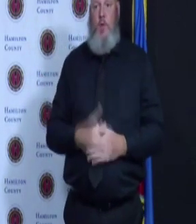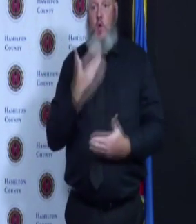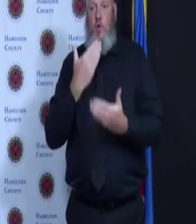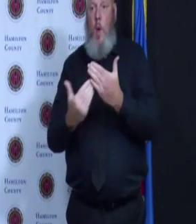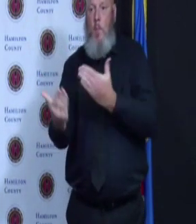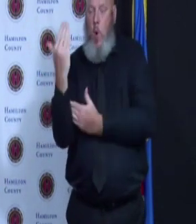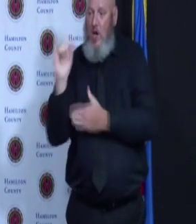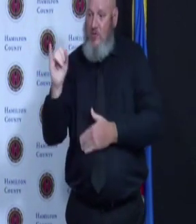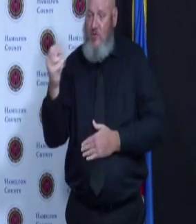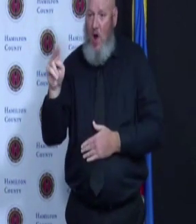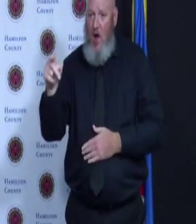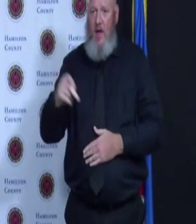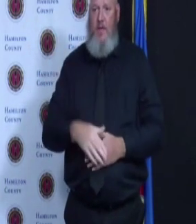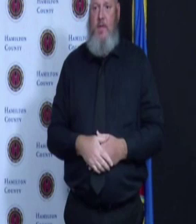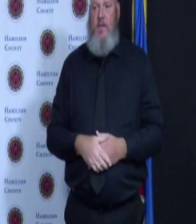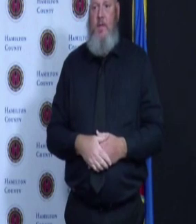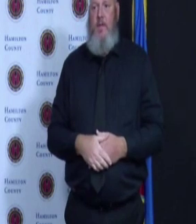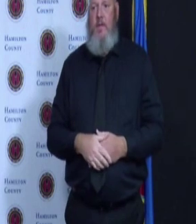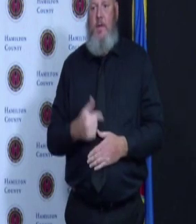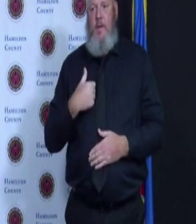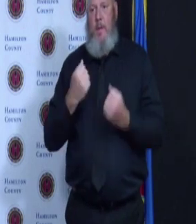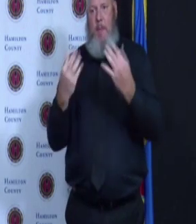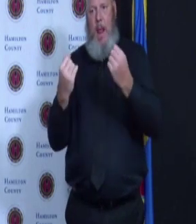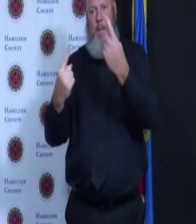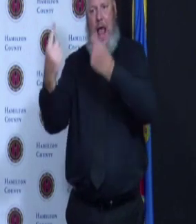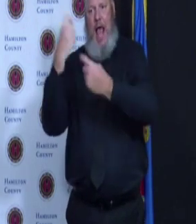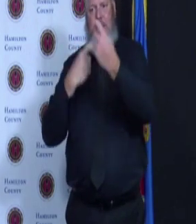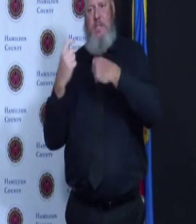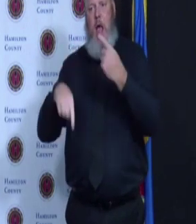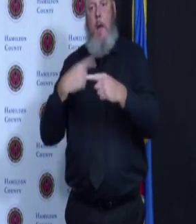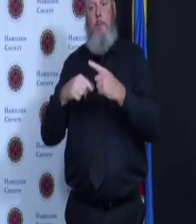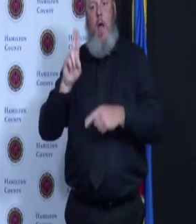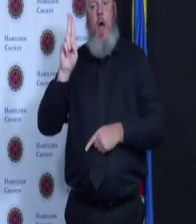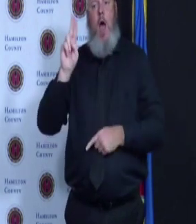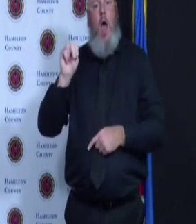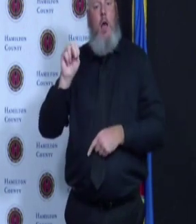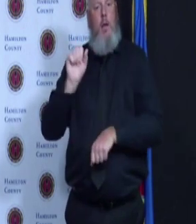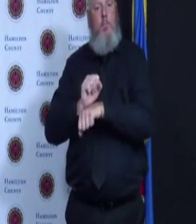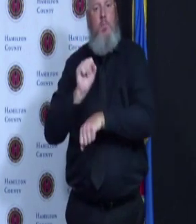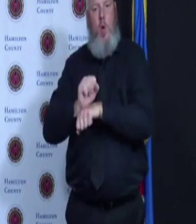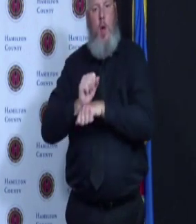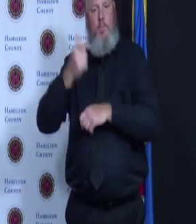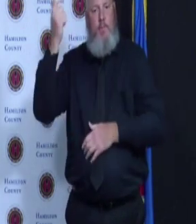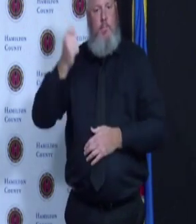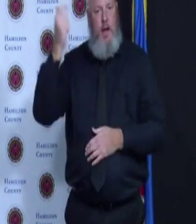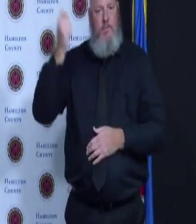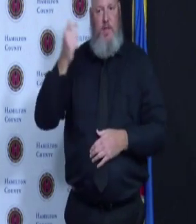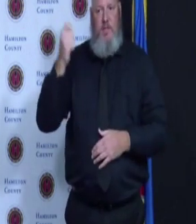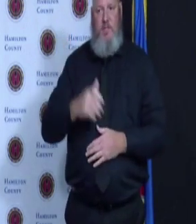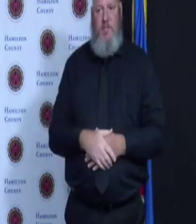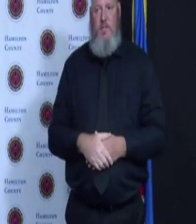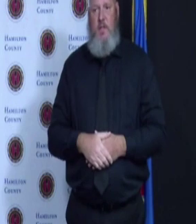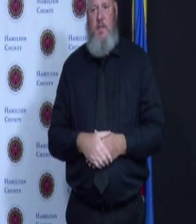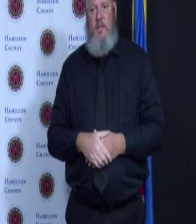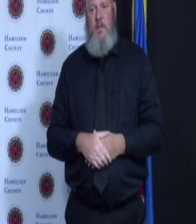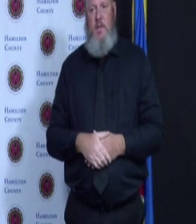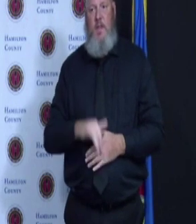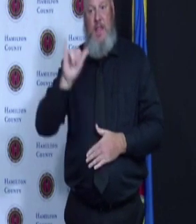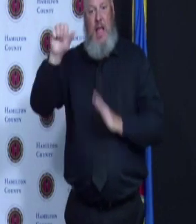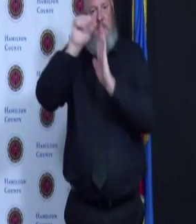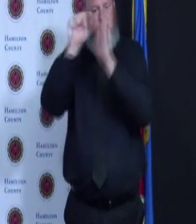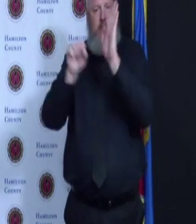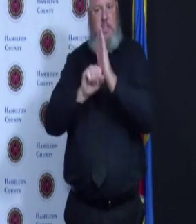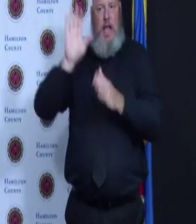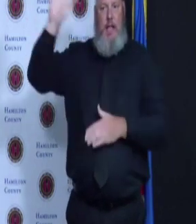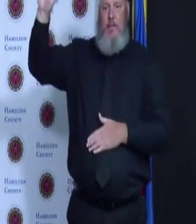number of times in the office. So as many of you know, unemployment benefits are handled by the state. And so